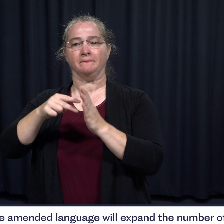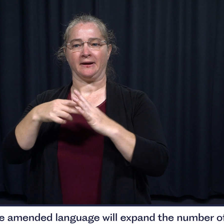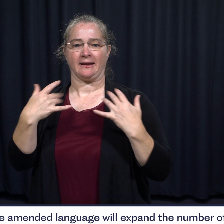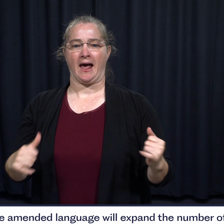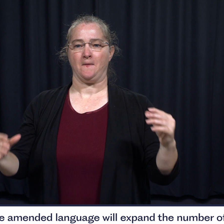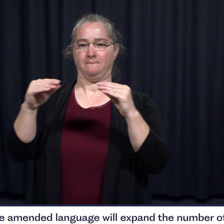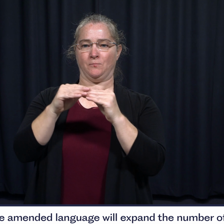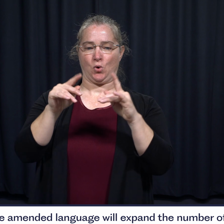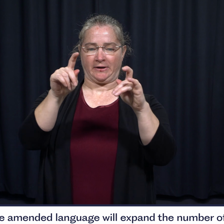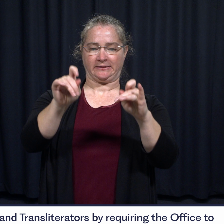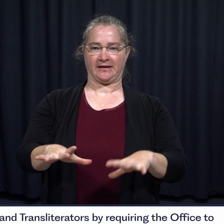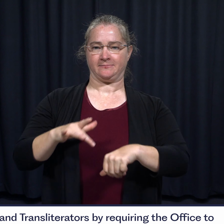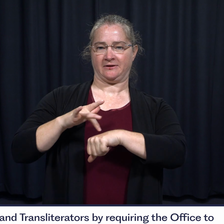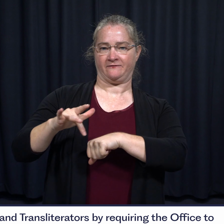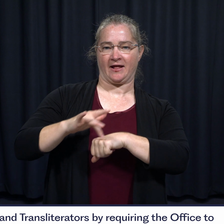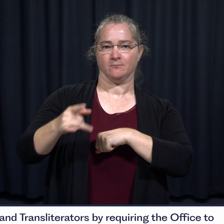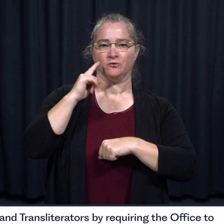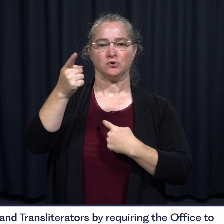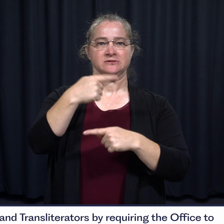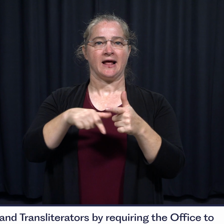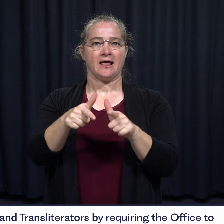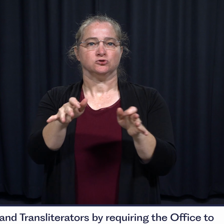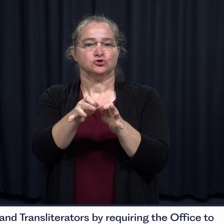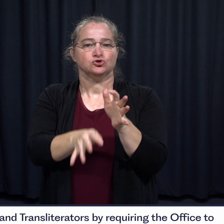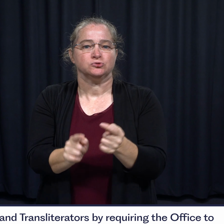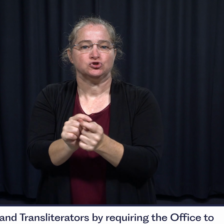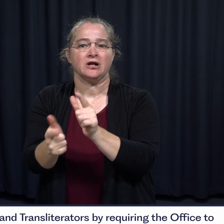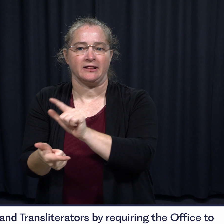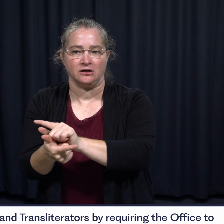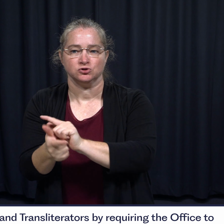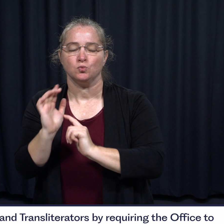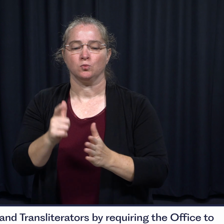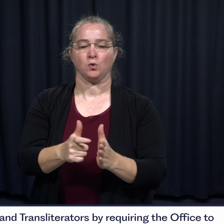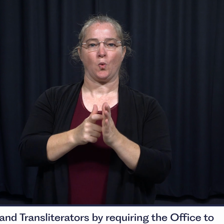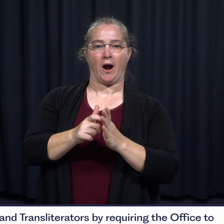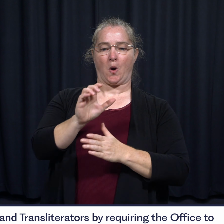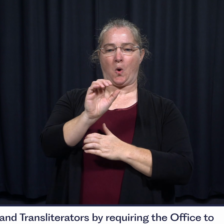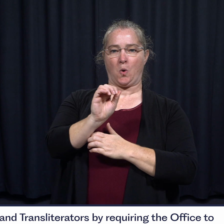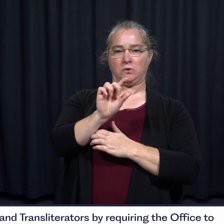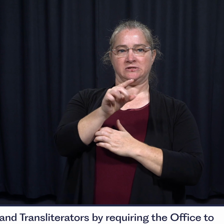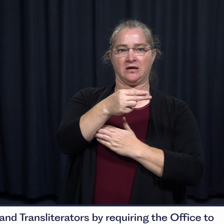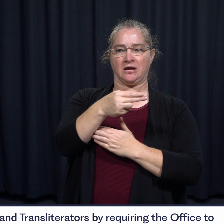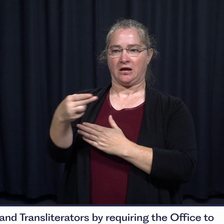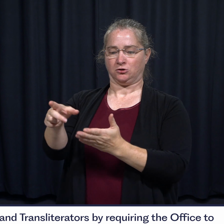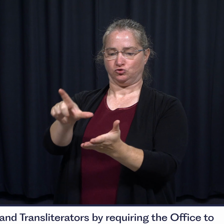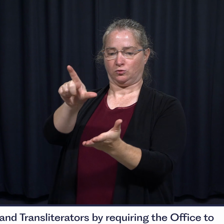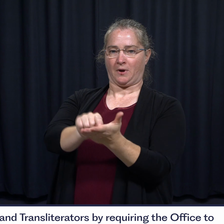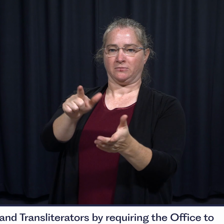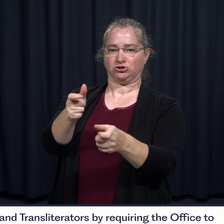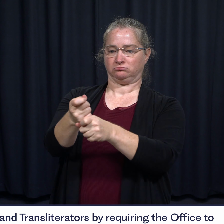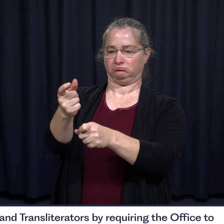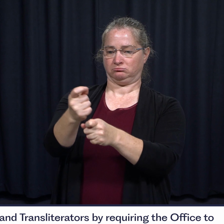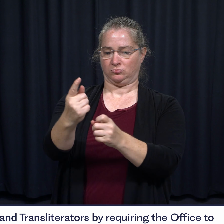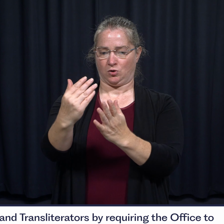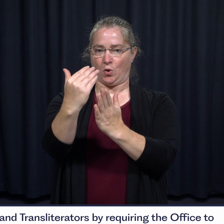language interpreters and transliterators by requiring the office to publish an annual list of approved